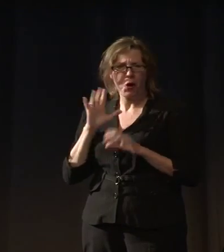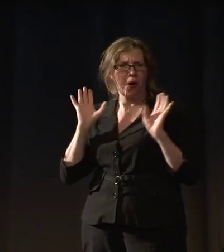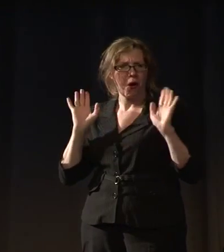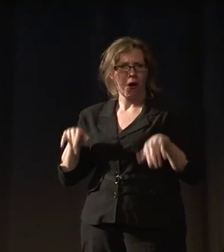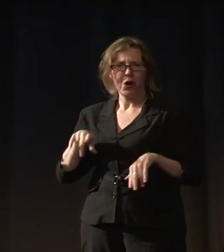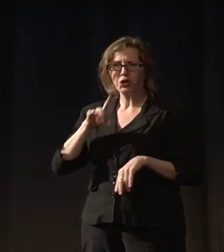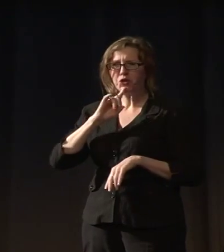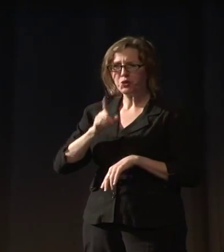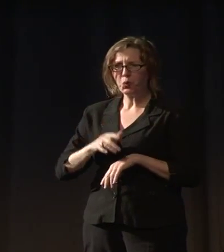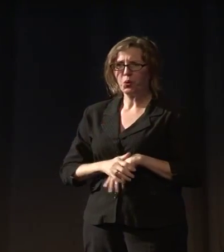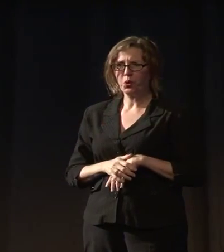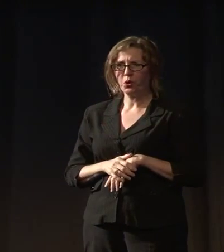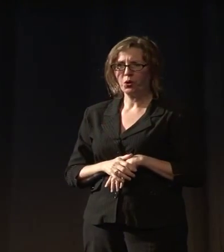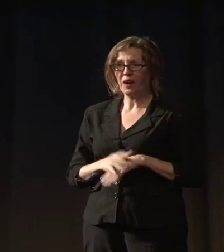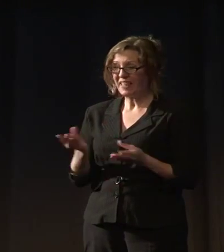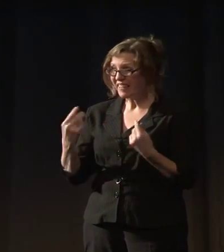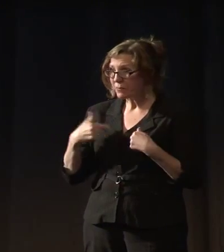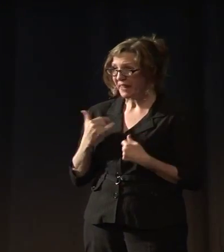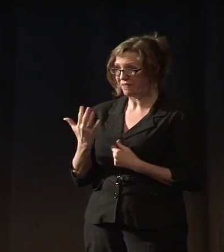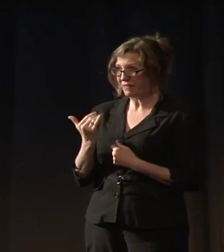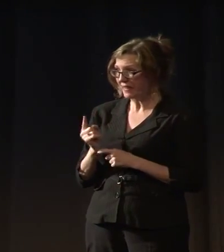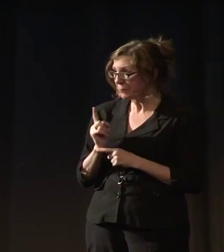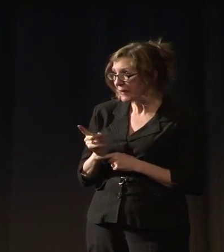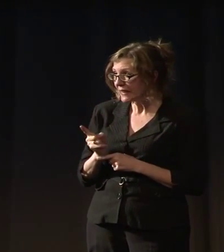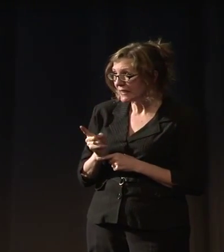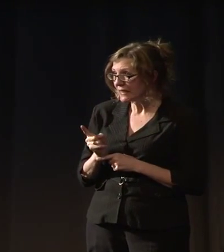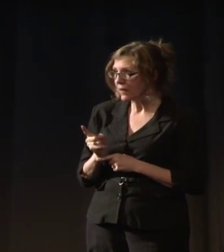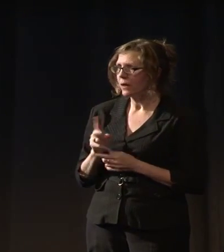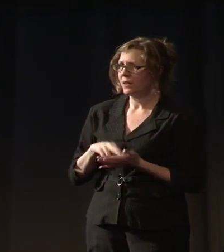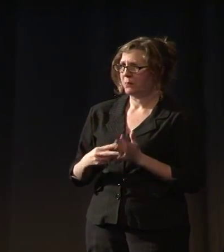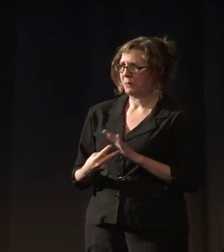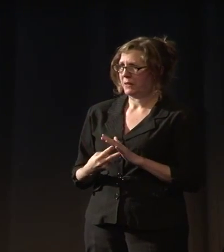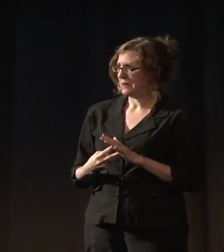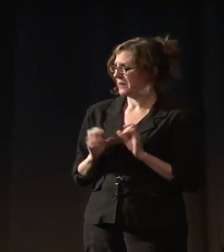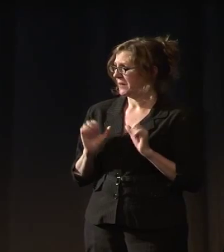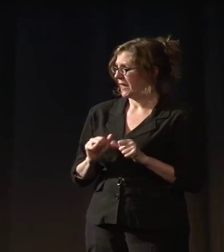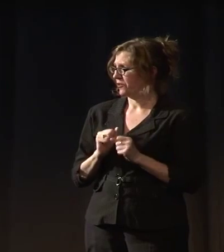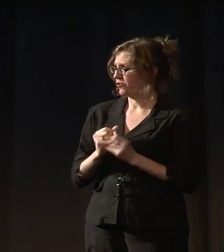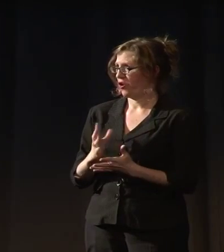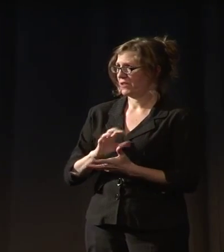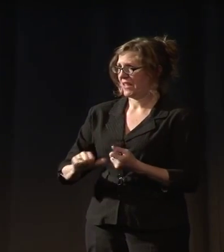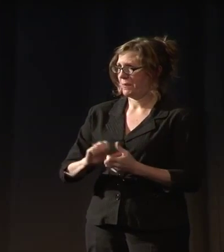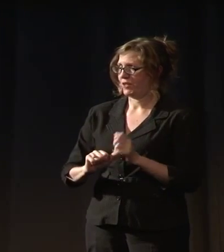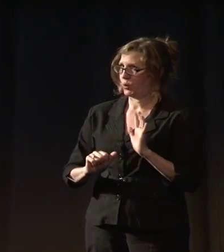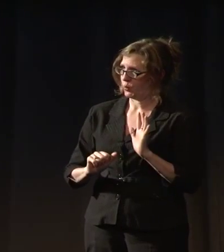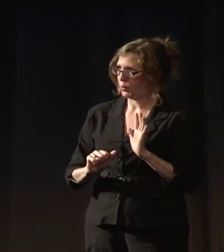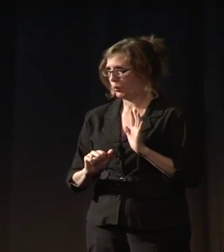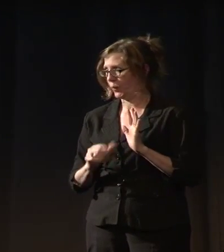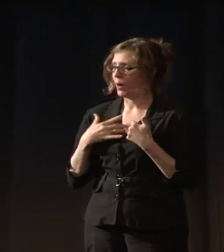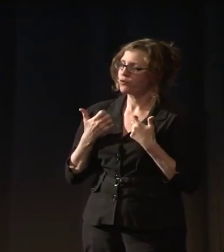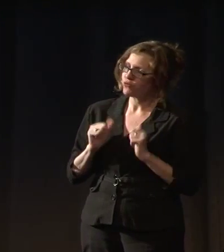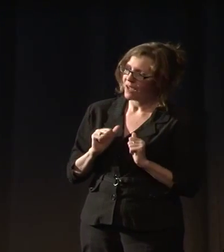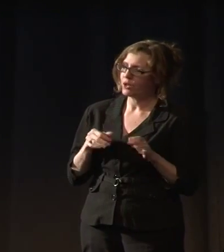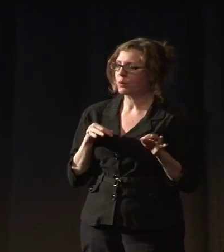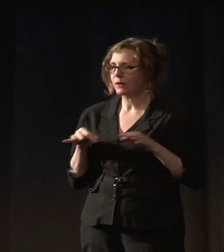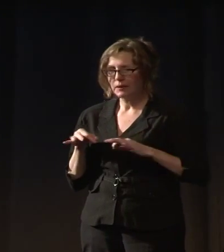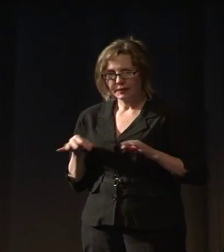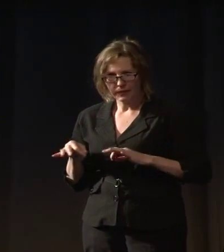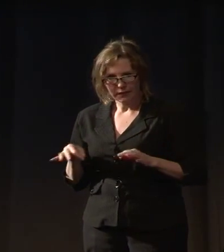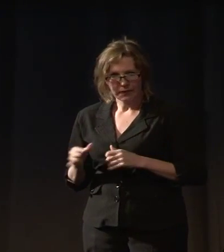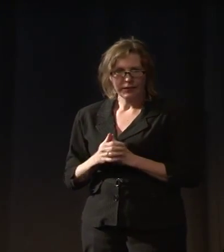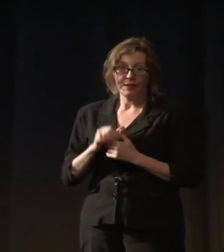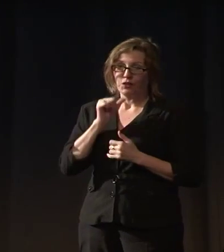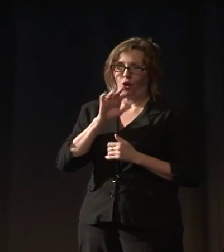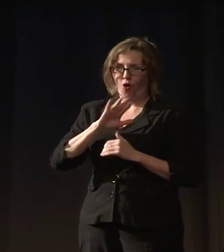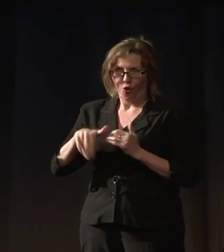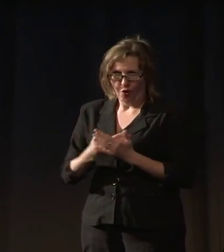I thought I had 15 minutes, and that's exactly enough rope with which to do damage. So I will try to say some, but no doubt not all the